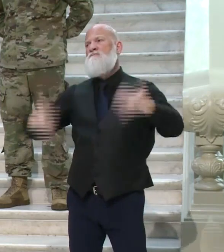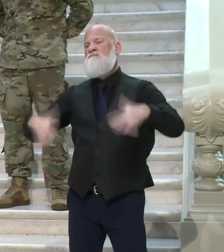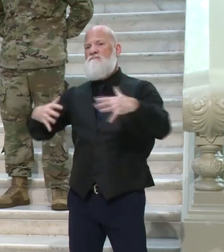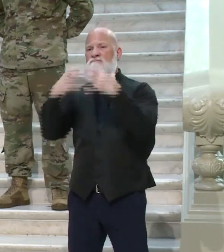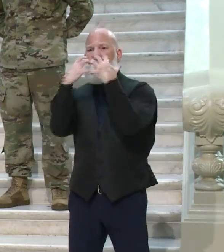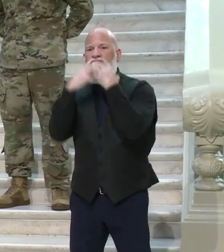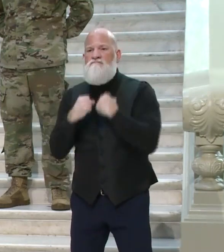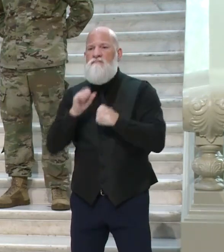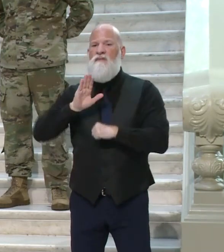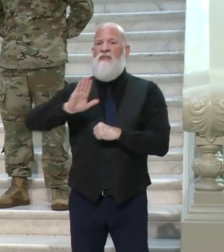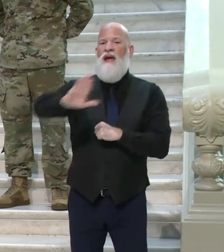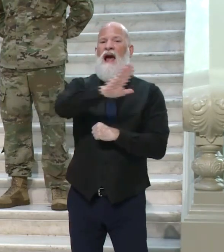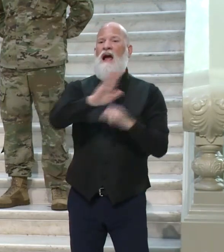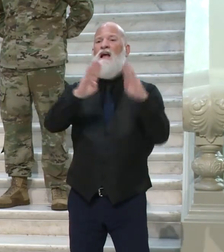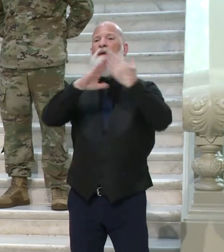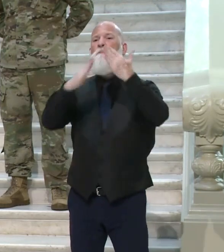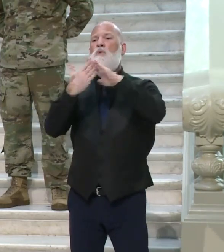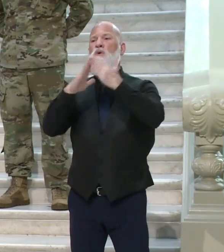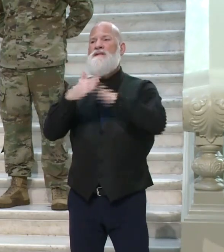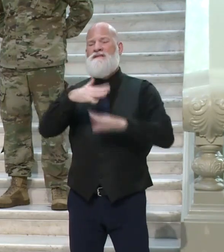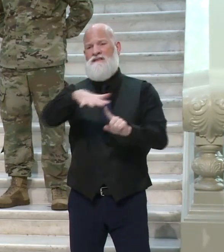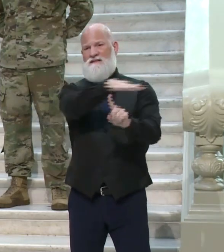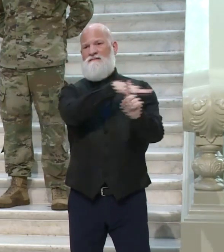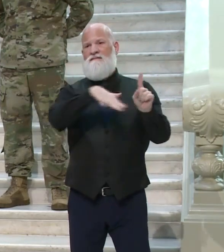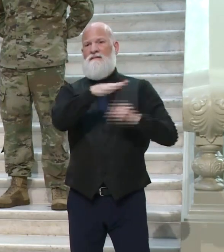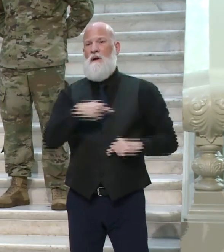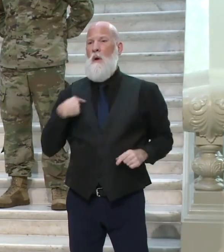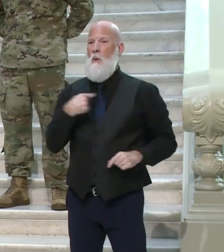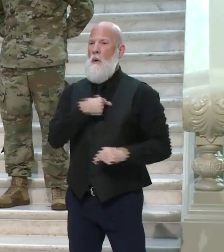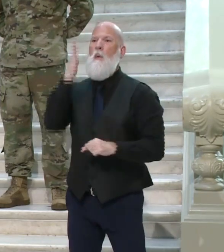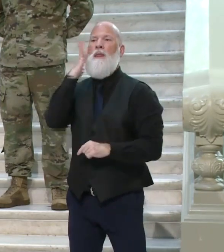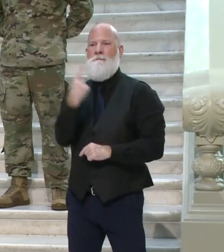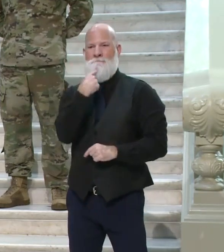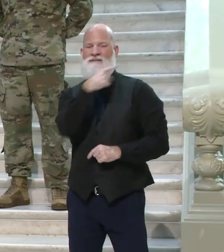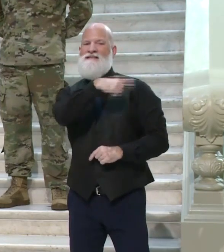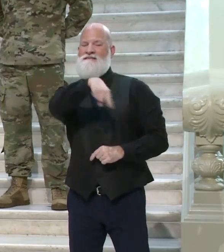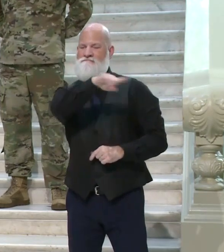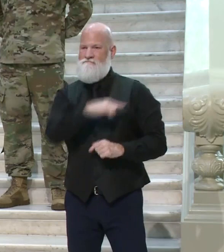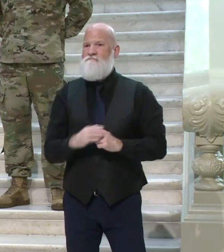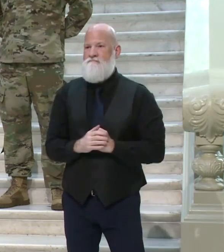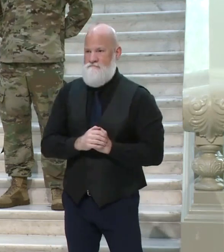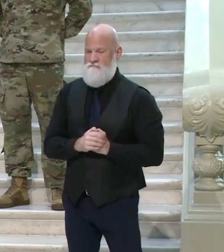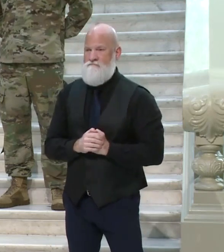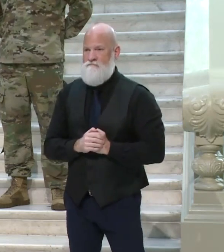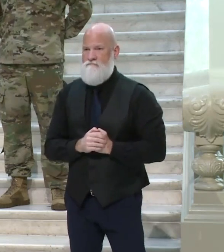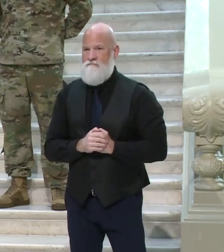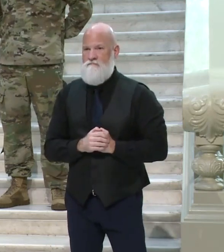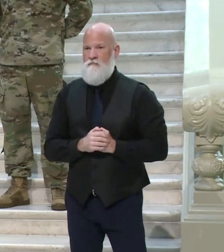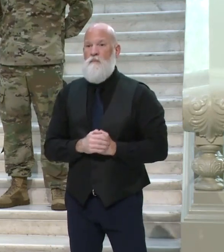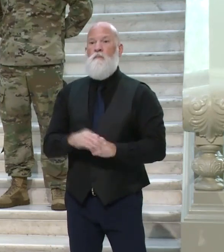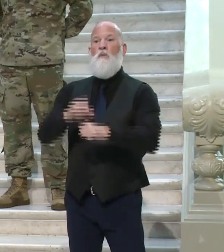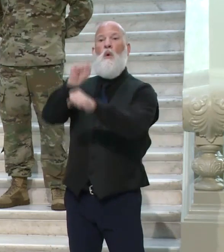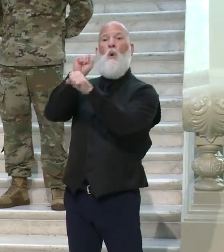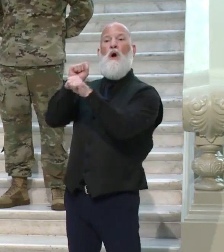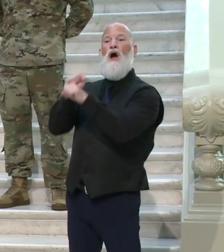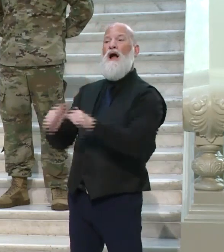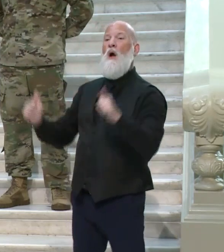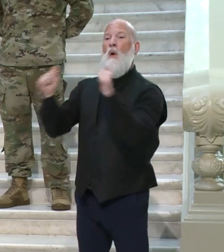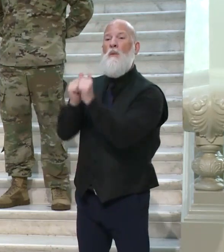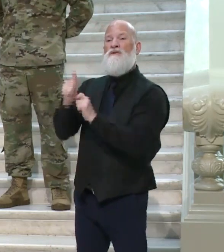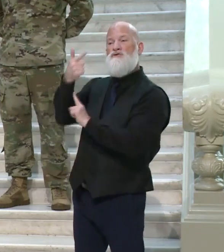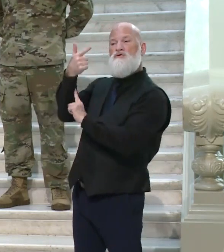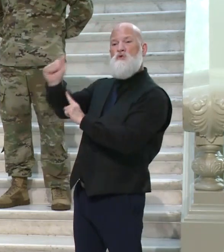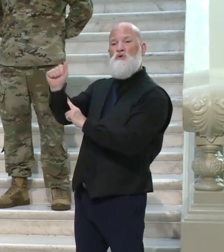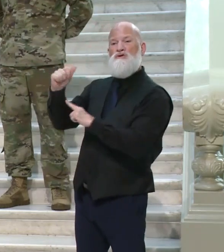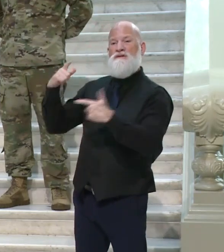be missed by them and us. Working with the Georgia Hispanic Chamber of